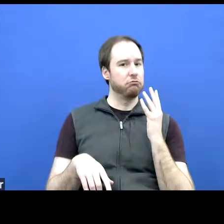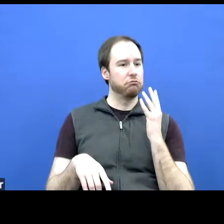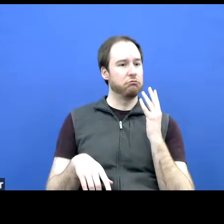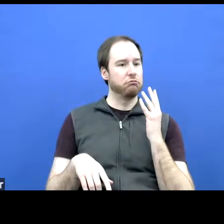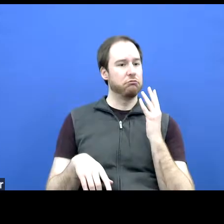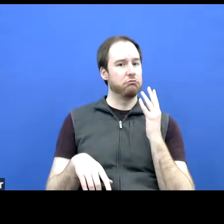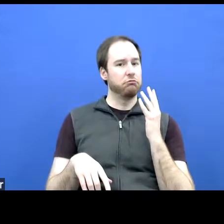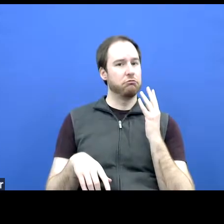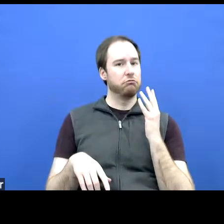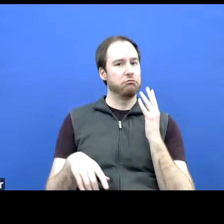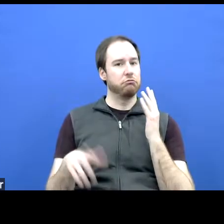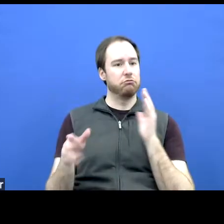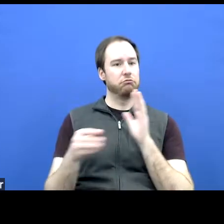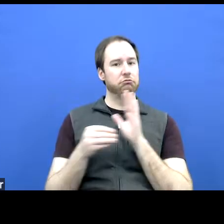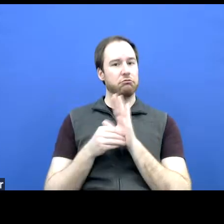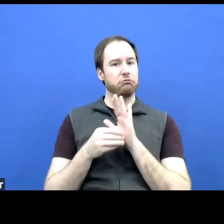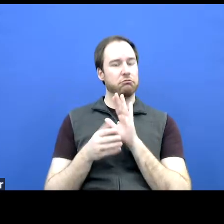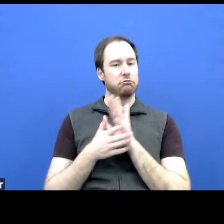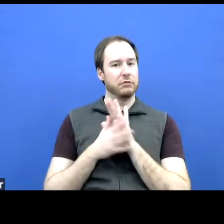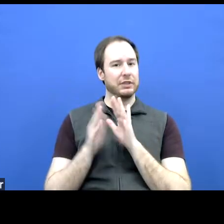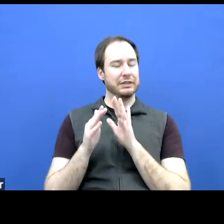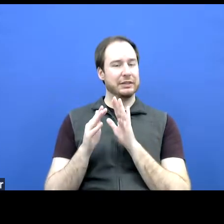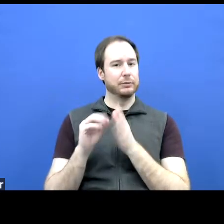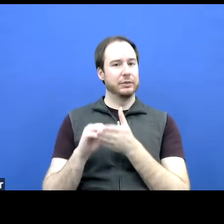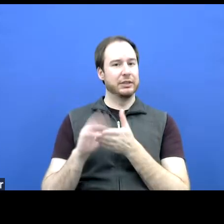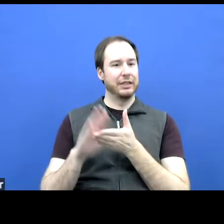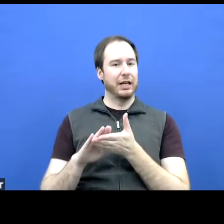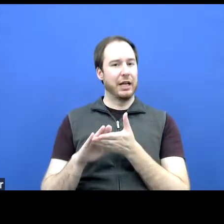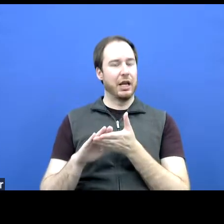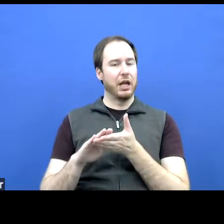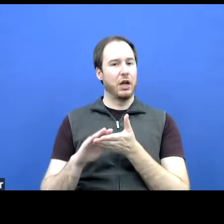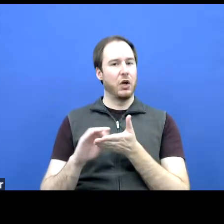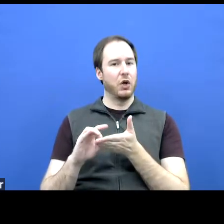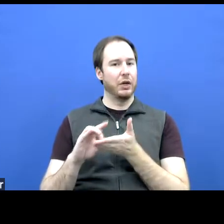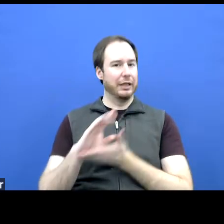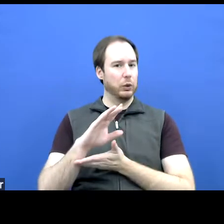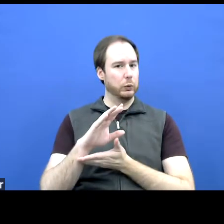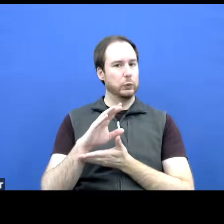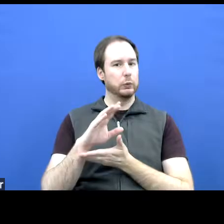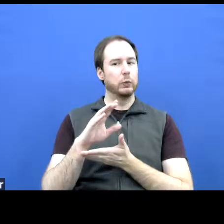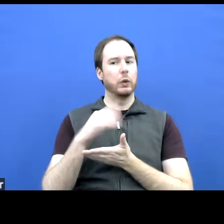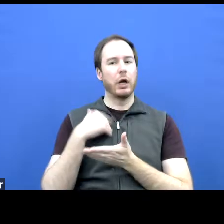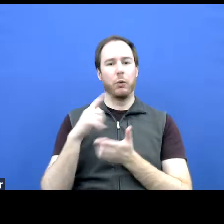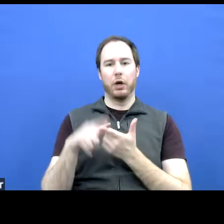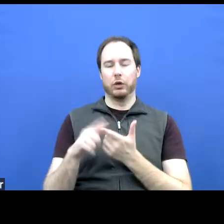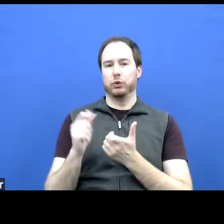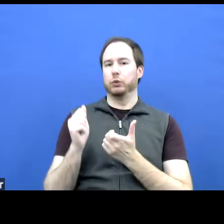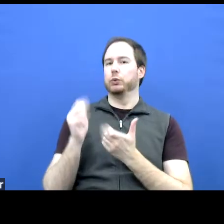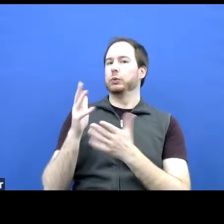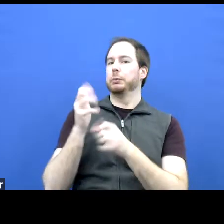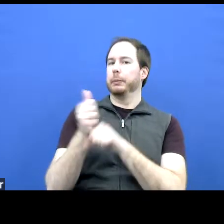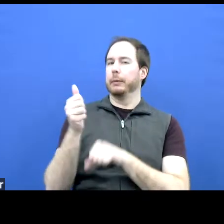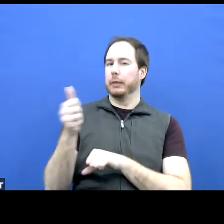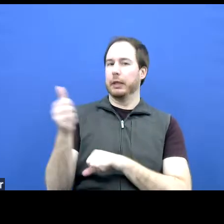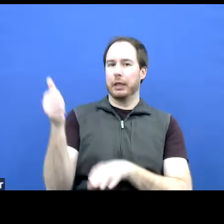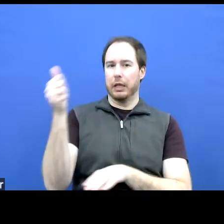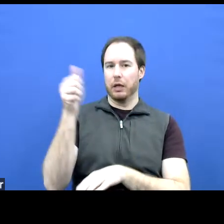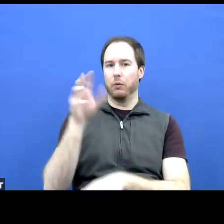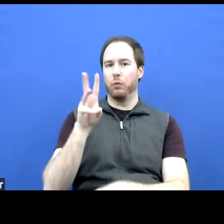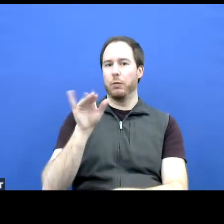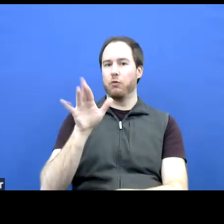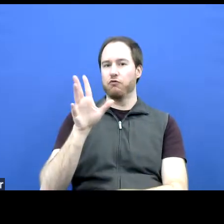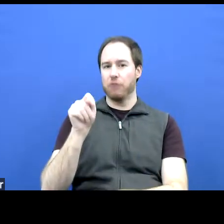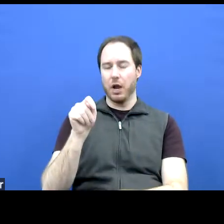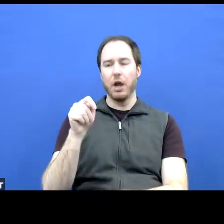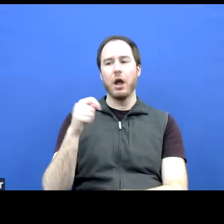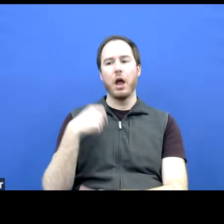their contract excluded them. So I don't want to throw this all at the foot of Wilmerite. I have spoken out before about